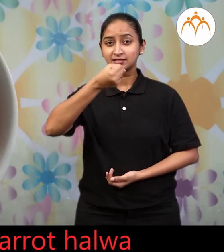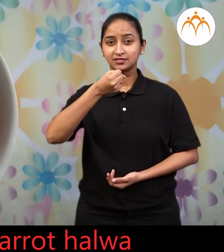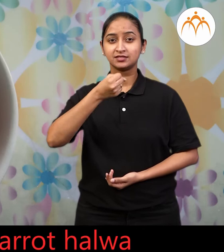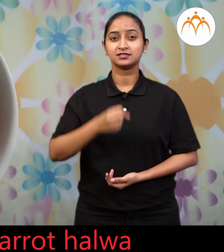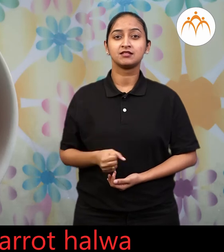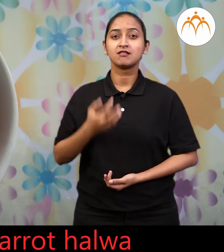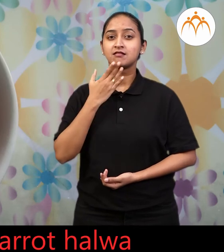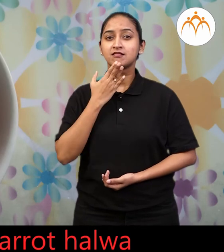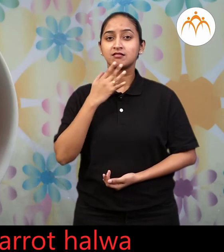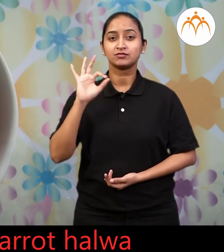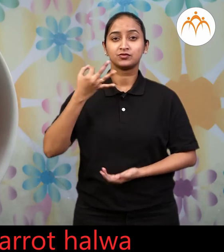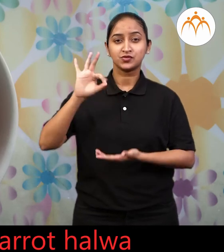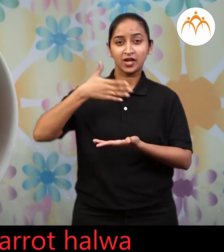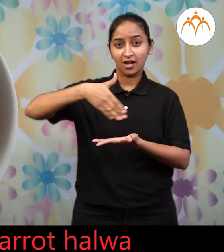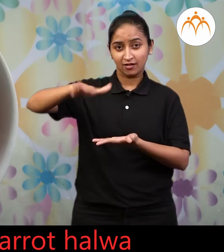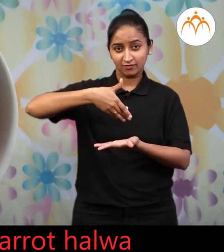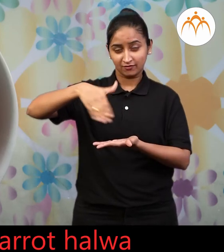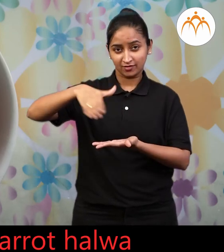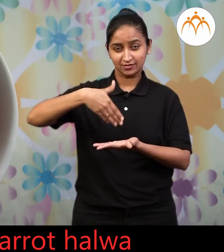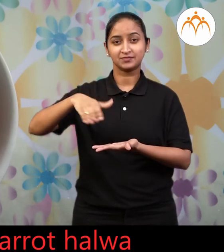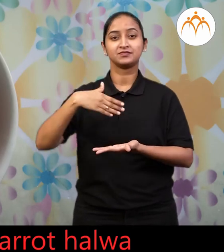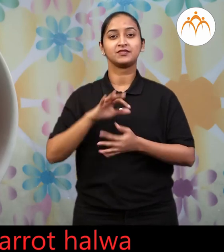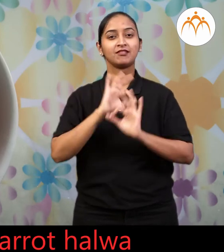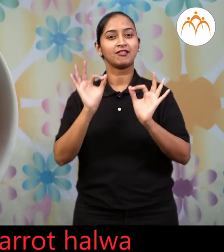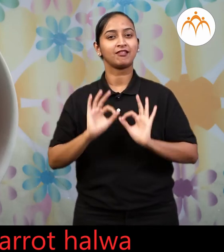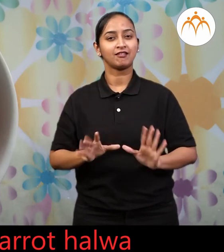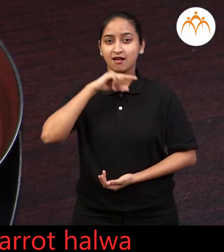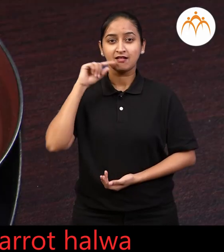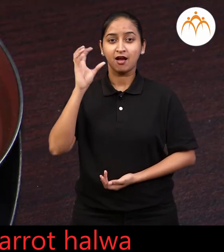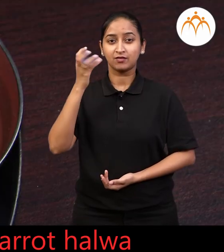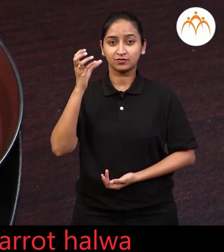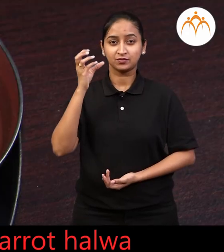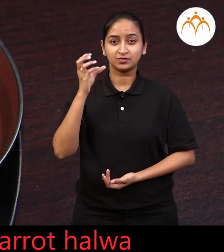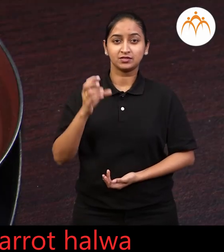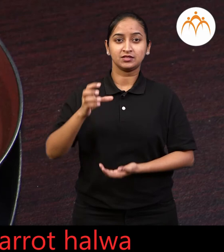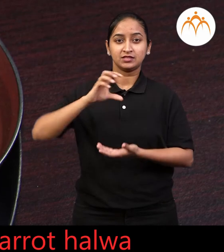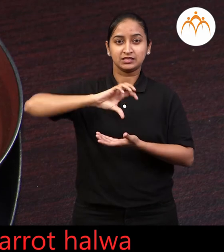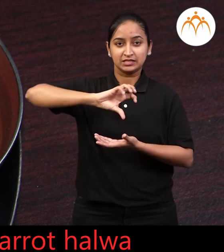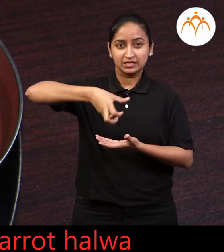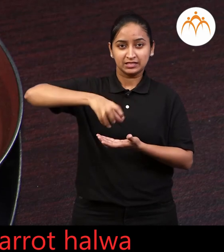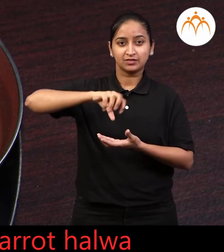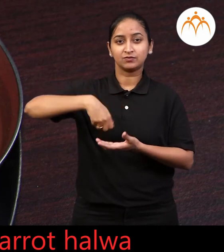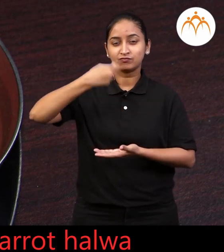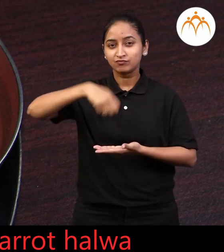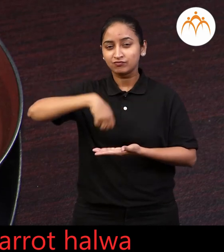She also made carrot halwa and tomato soup.